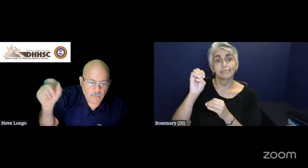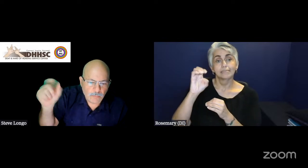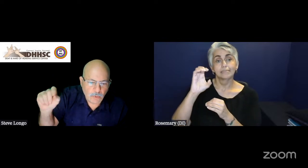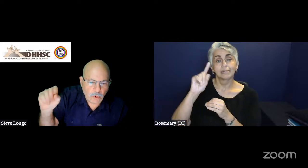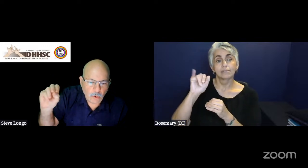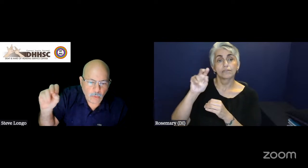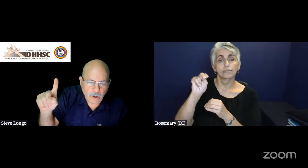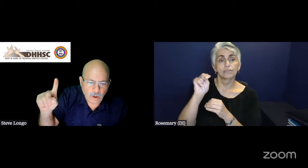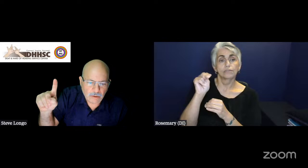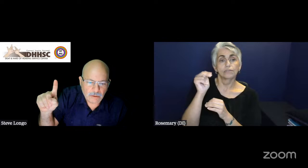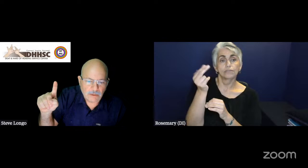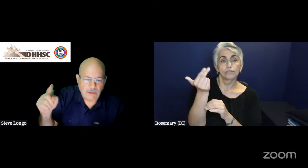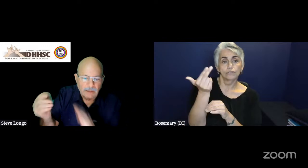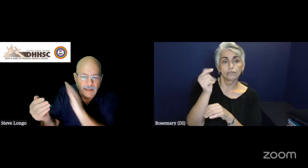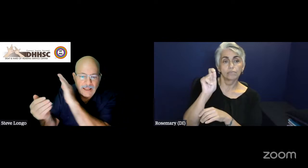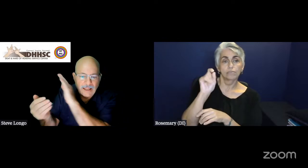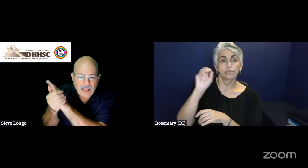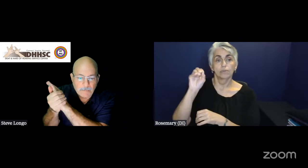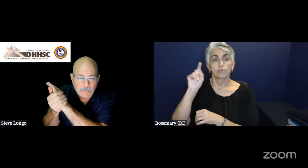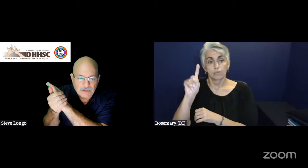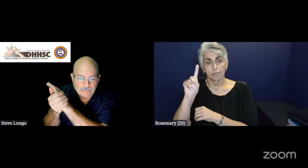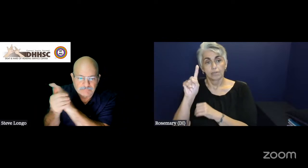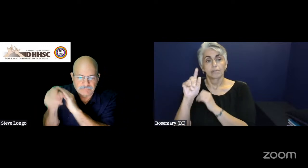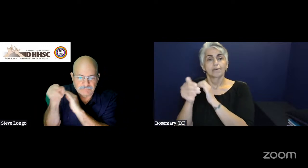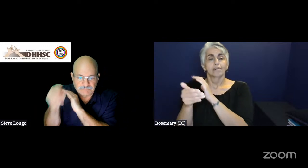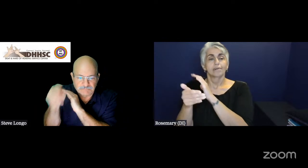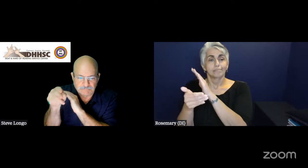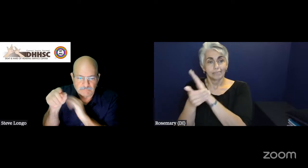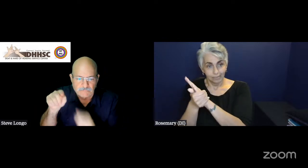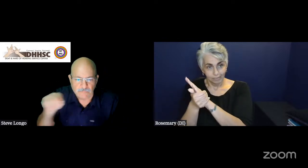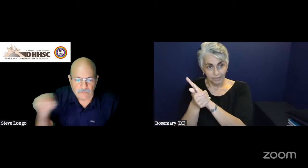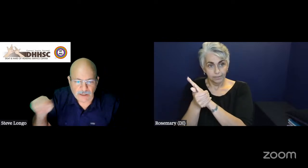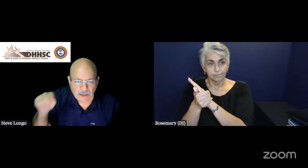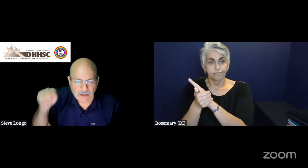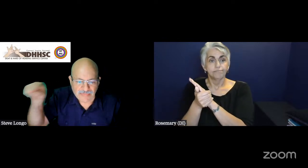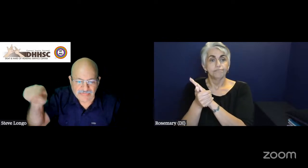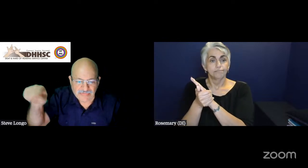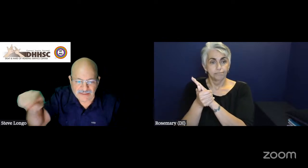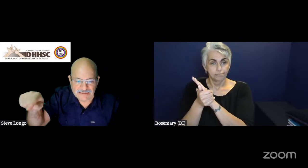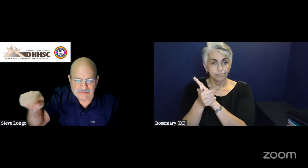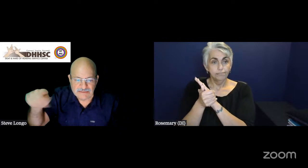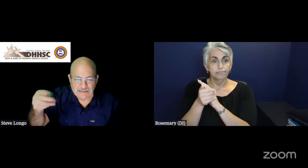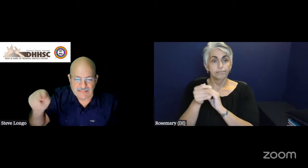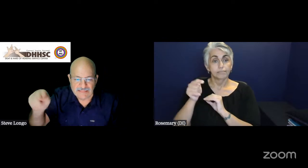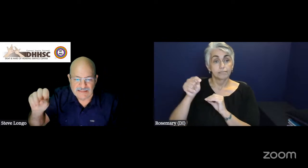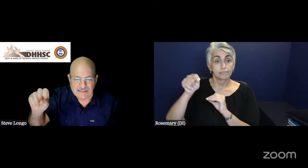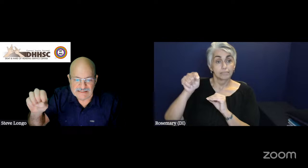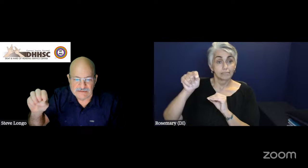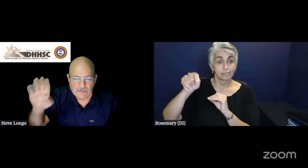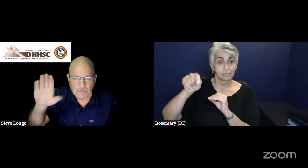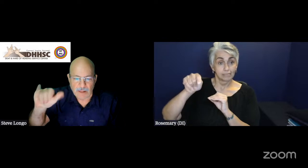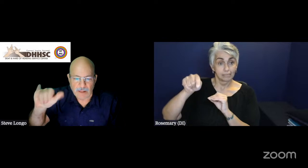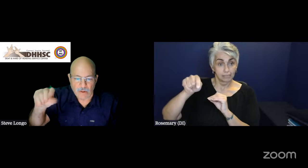says, oh, it is section 13.01 amendment.